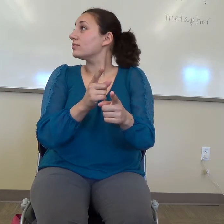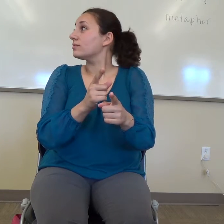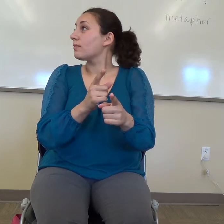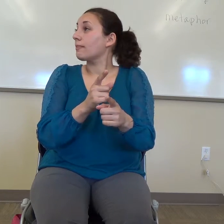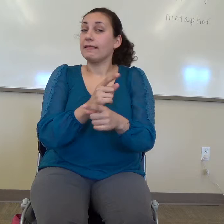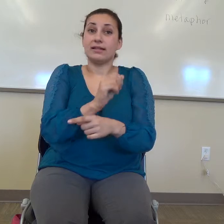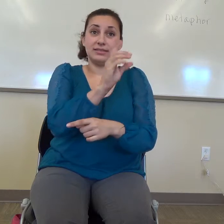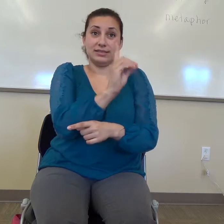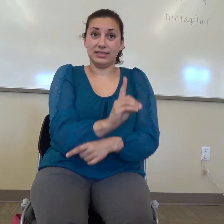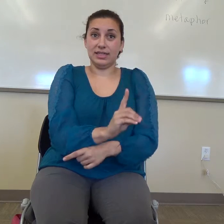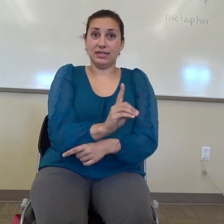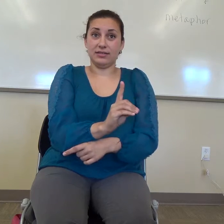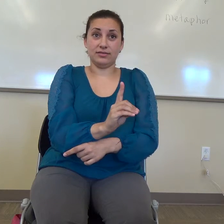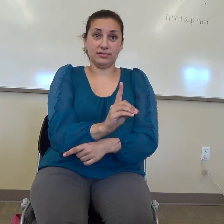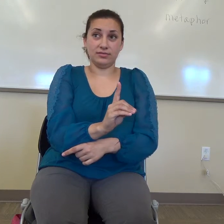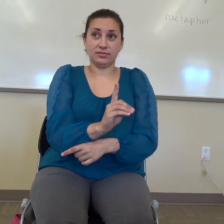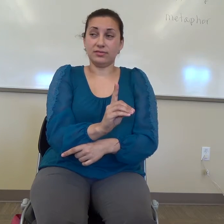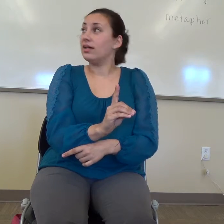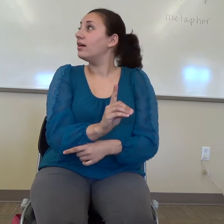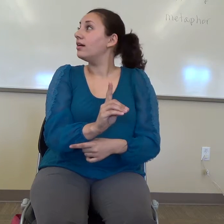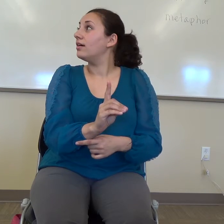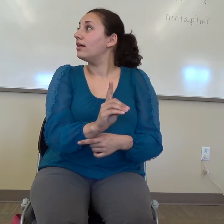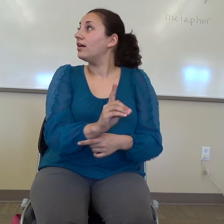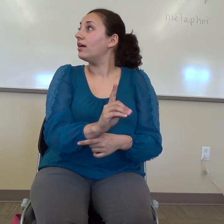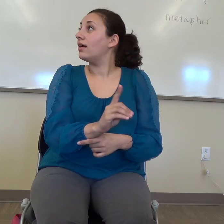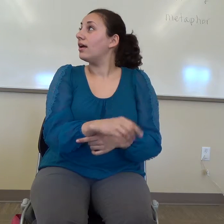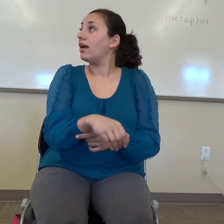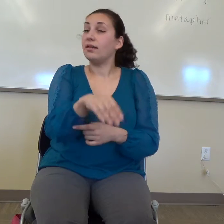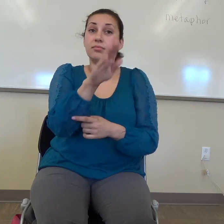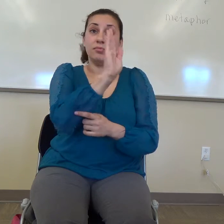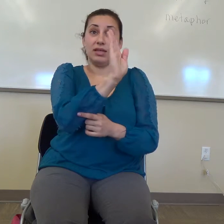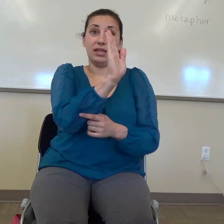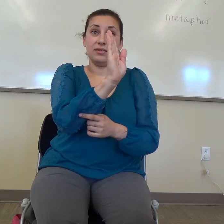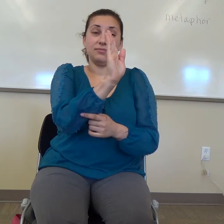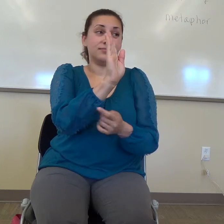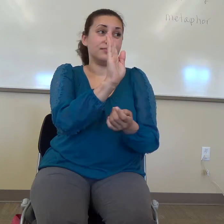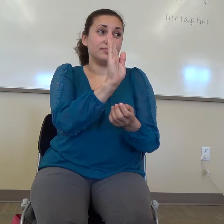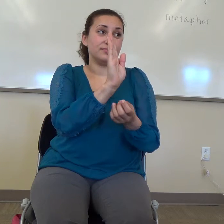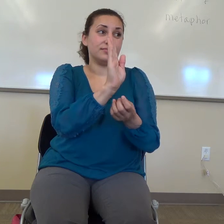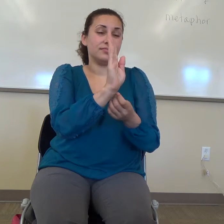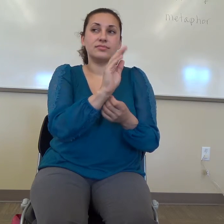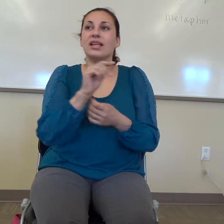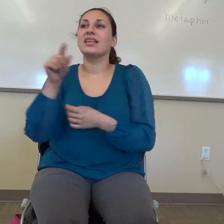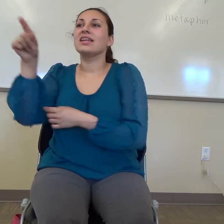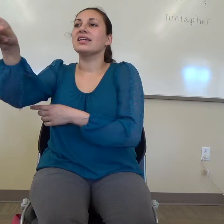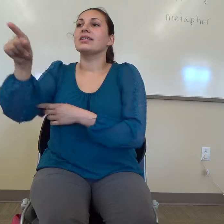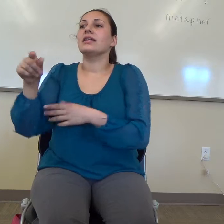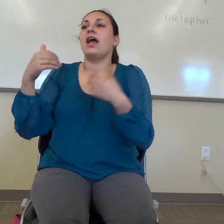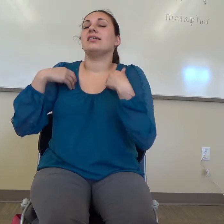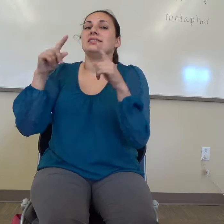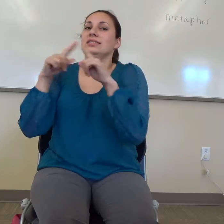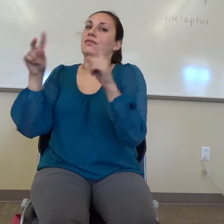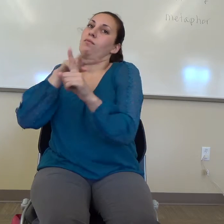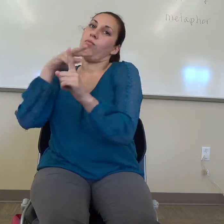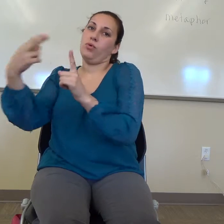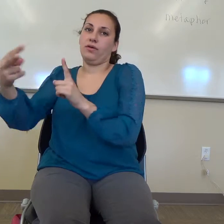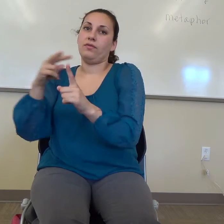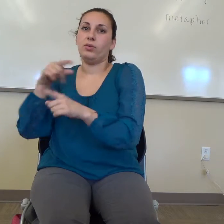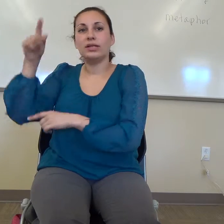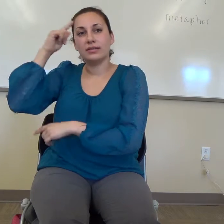example. He's putting his own spin on this, okay? You're giving your own opinion as to what you think about